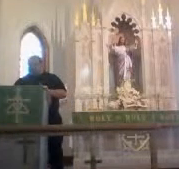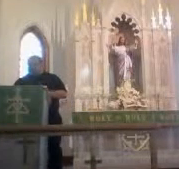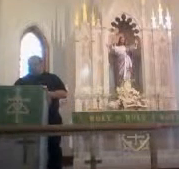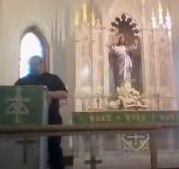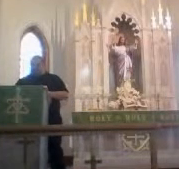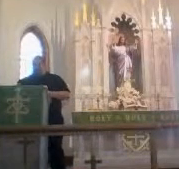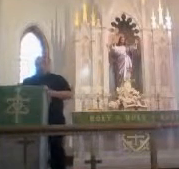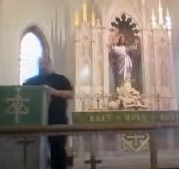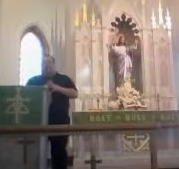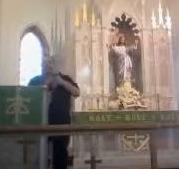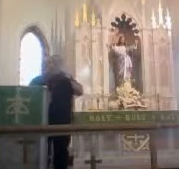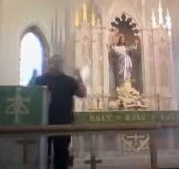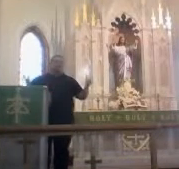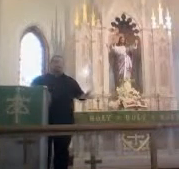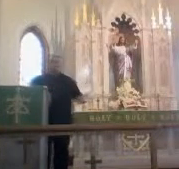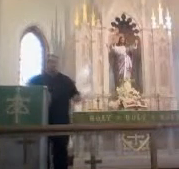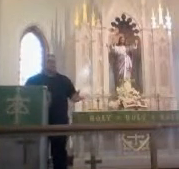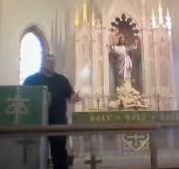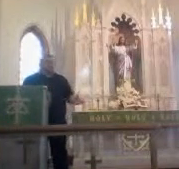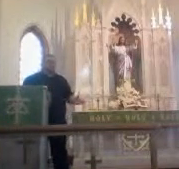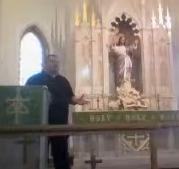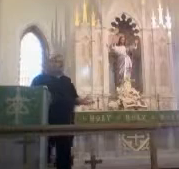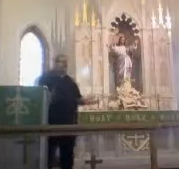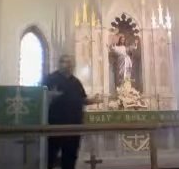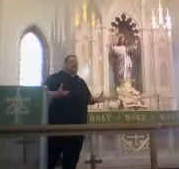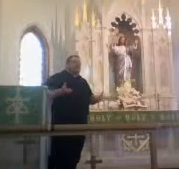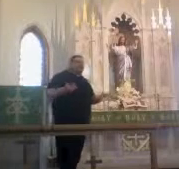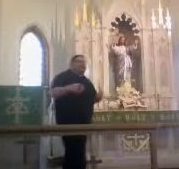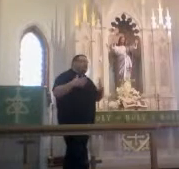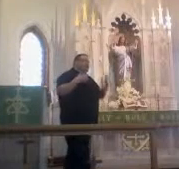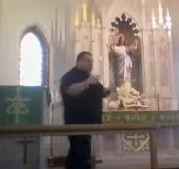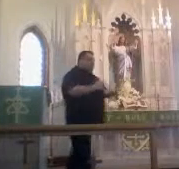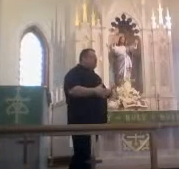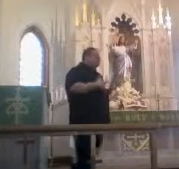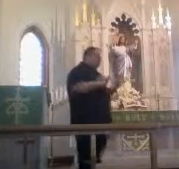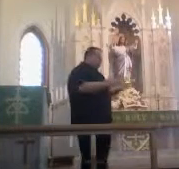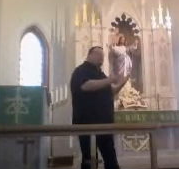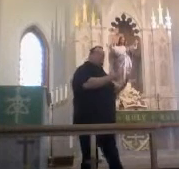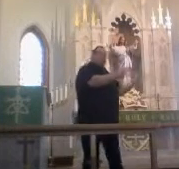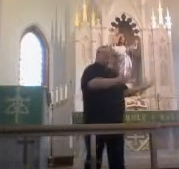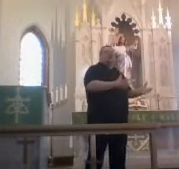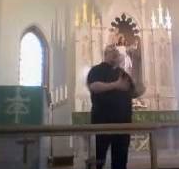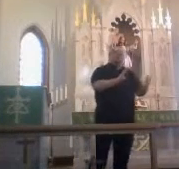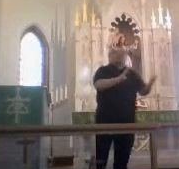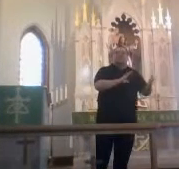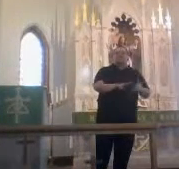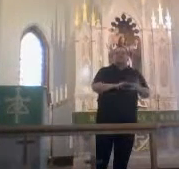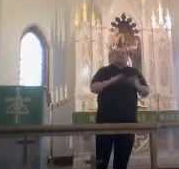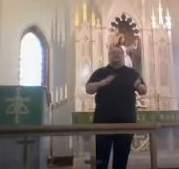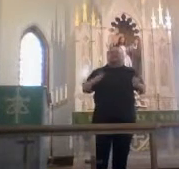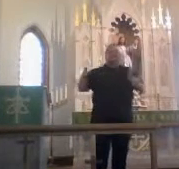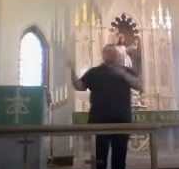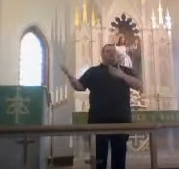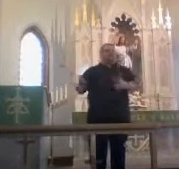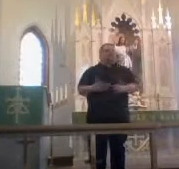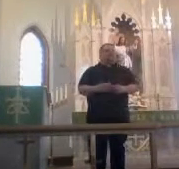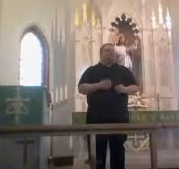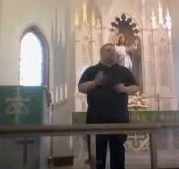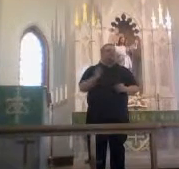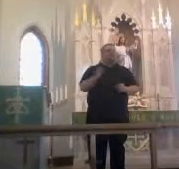one of us, regardless of the circumstances of our day. Now again, we go to him, we rest, we confide in him, all of that, but there's still real life.